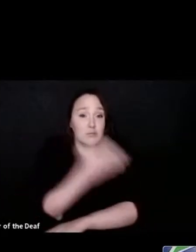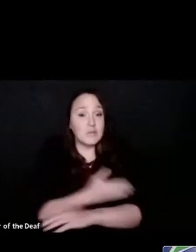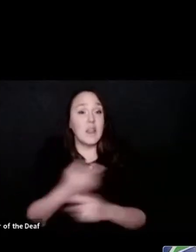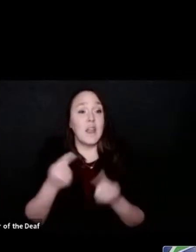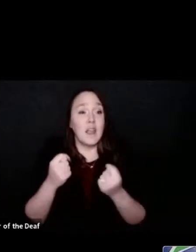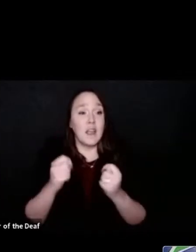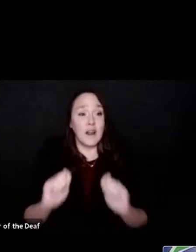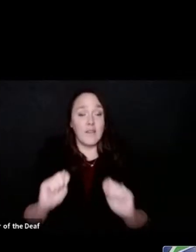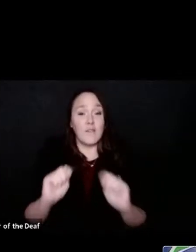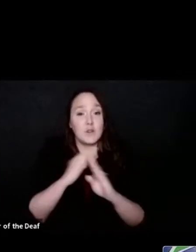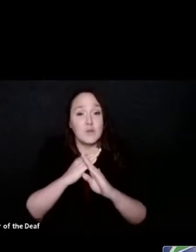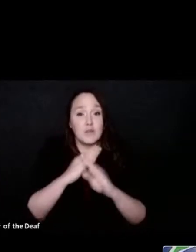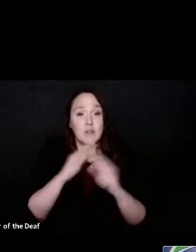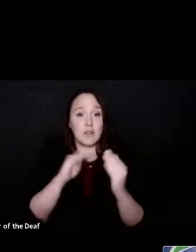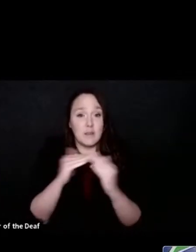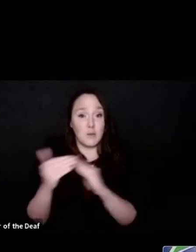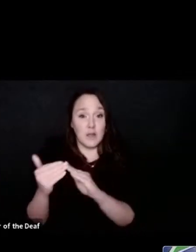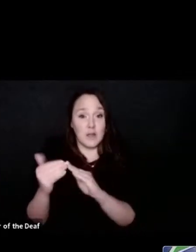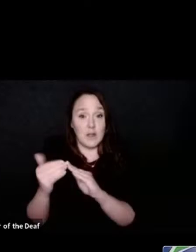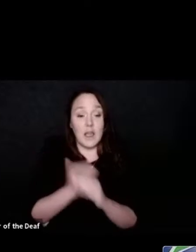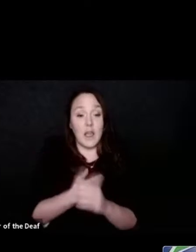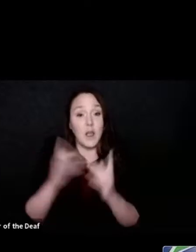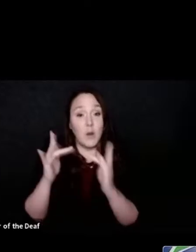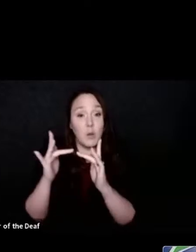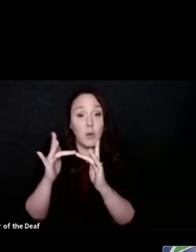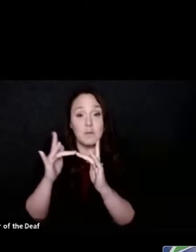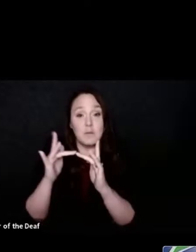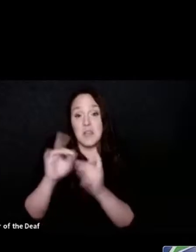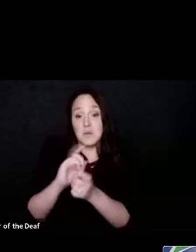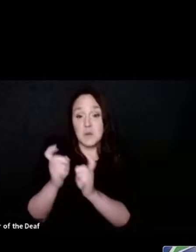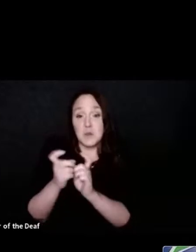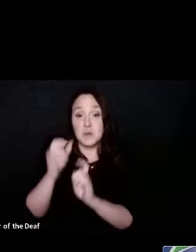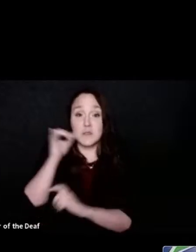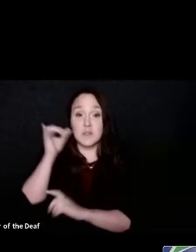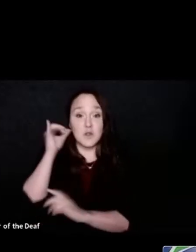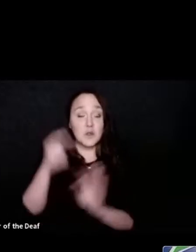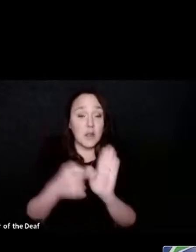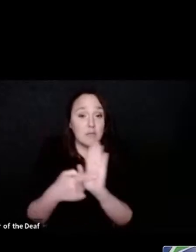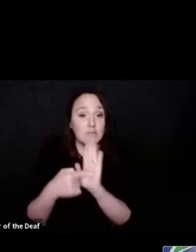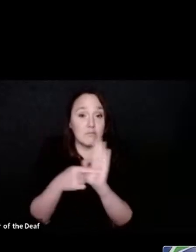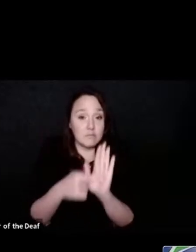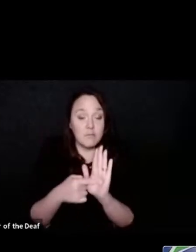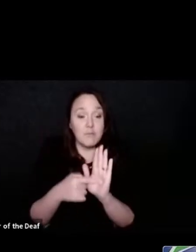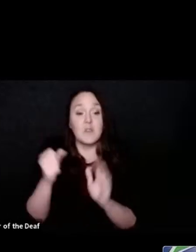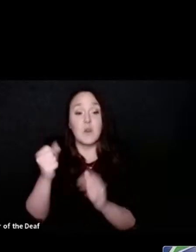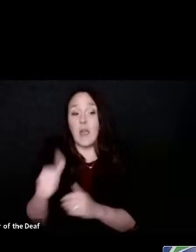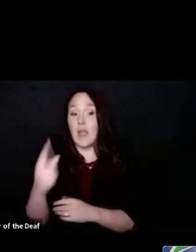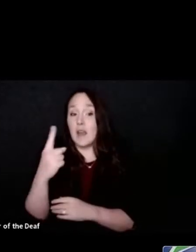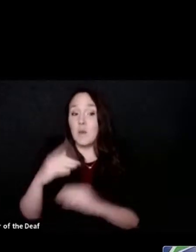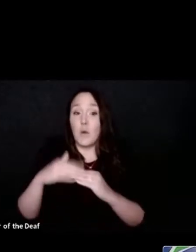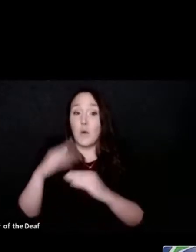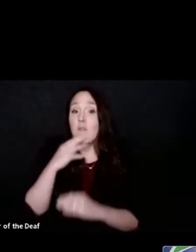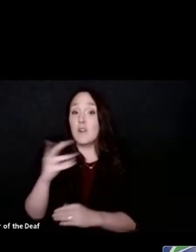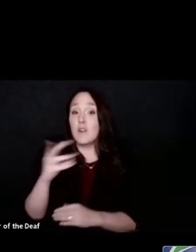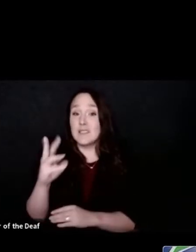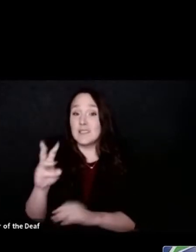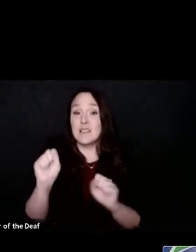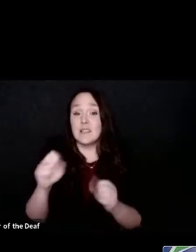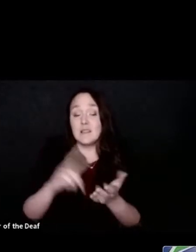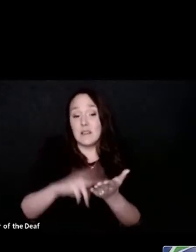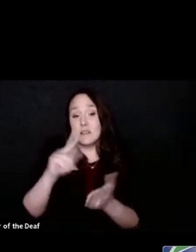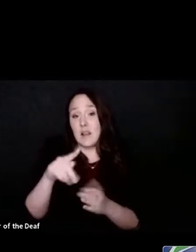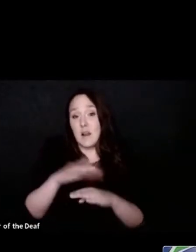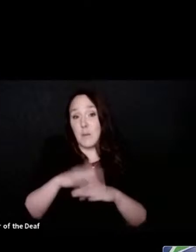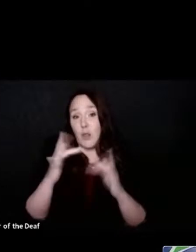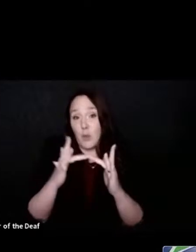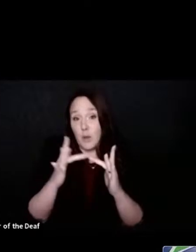community. Our website was updated yesterday to reflect this change, so anyone age 16 and older may sign up on our website